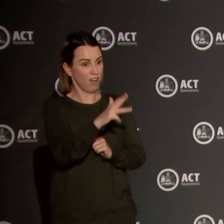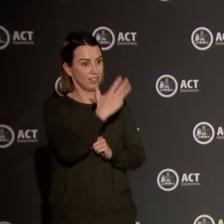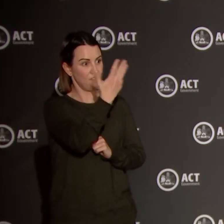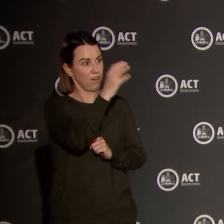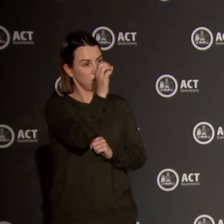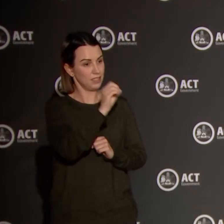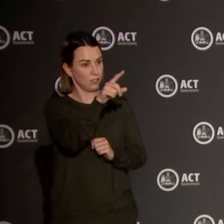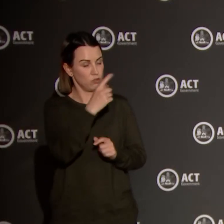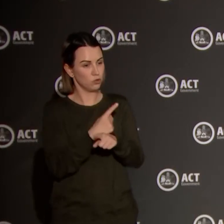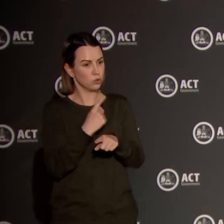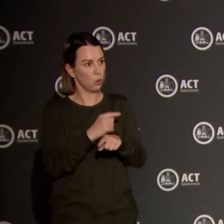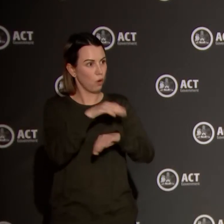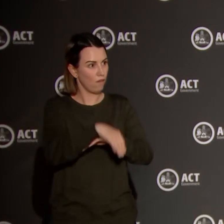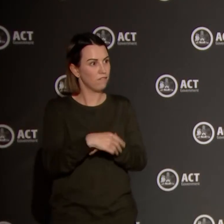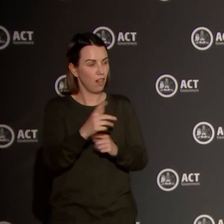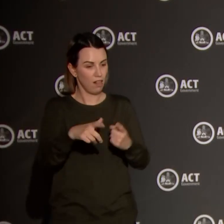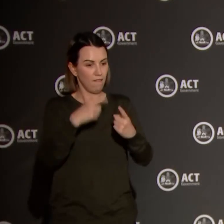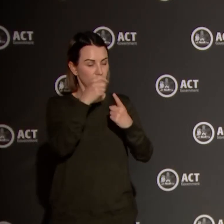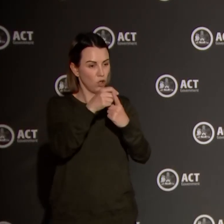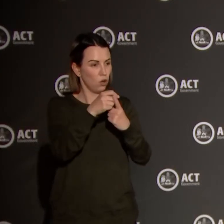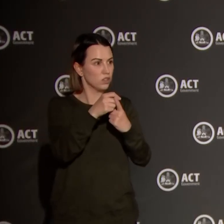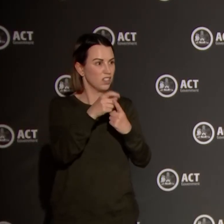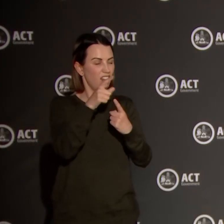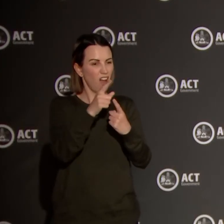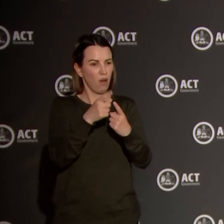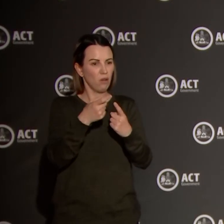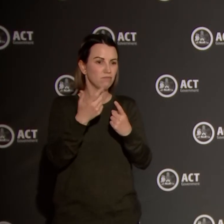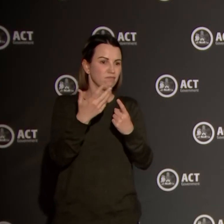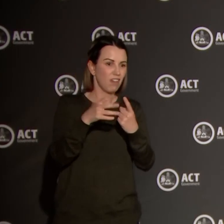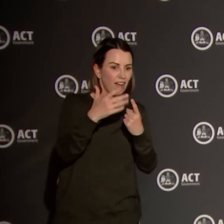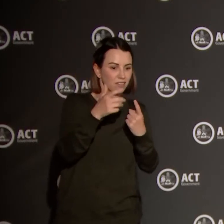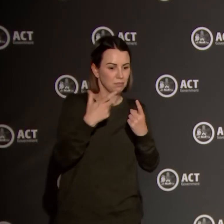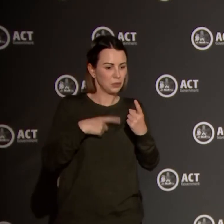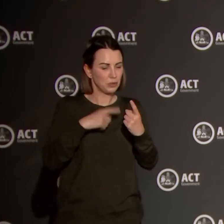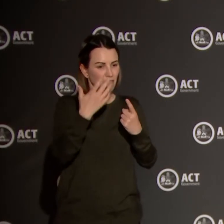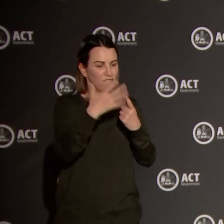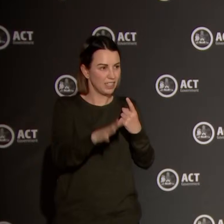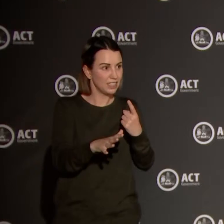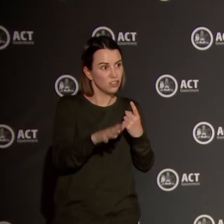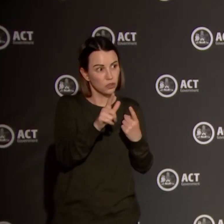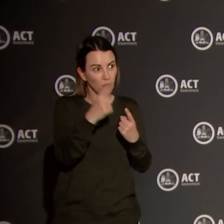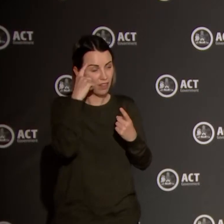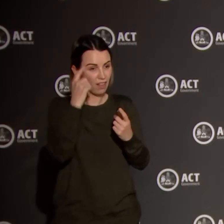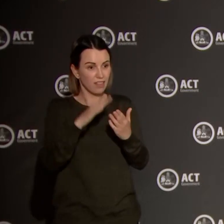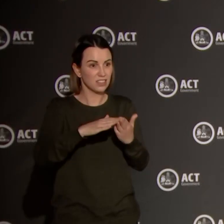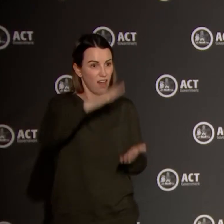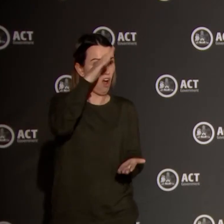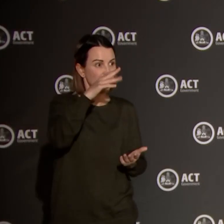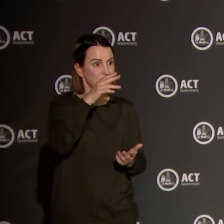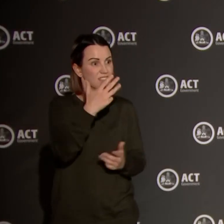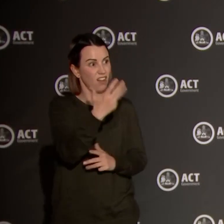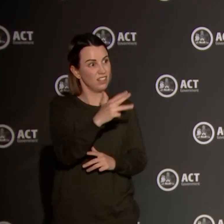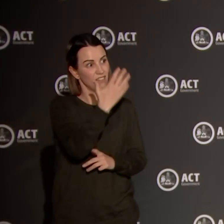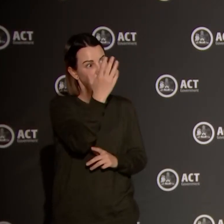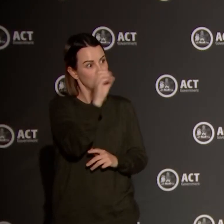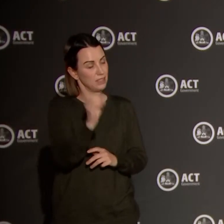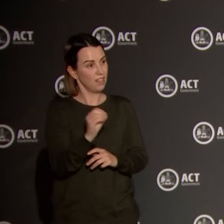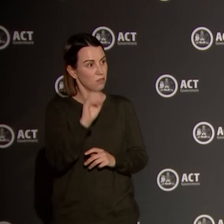do you expect now that the first doses will sort of peter out? Do you think that's sort of the highest that we'll get? Yes, so I